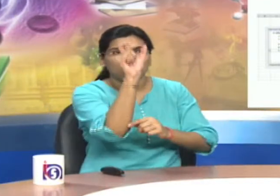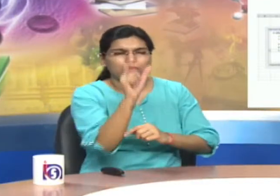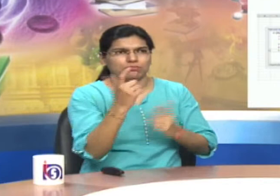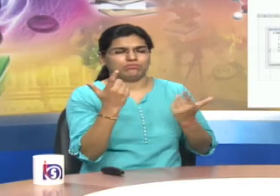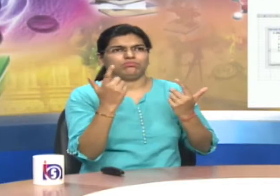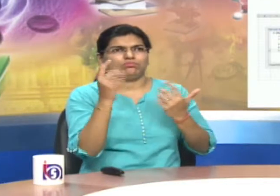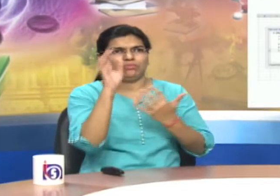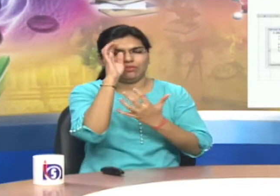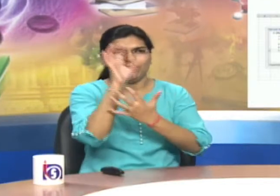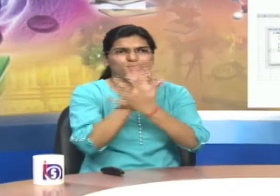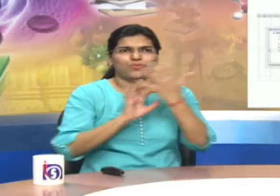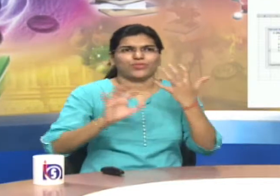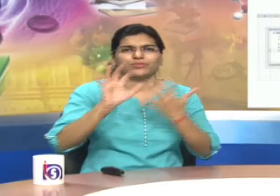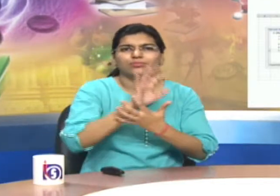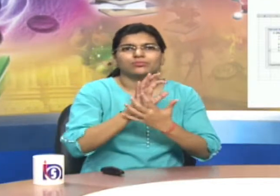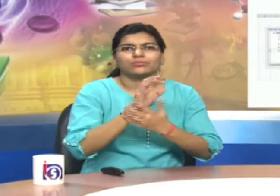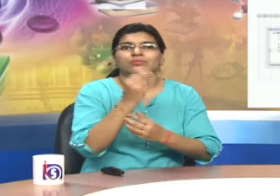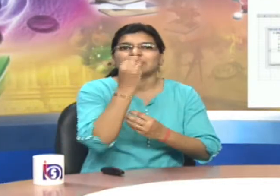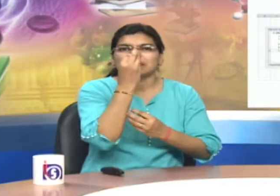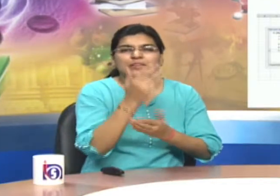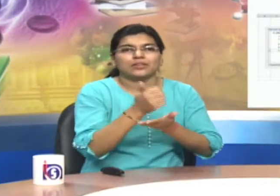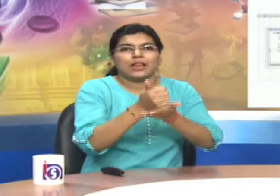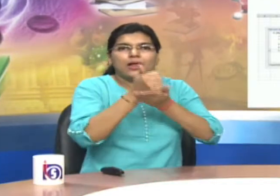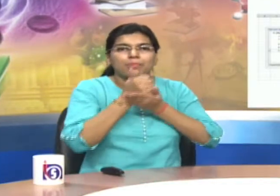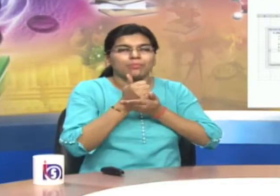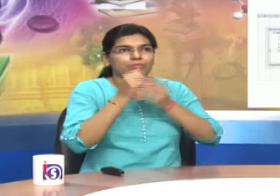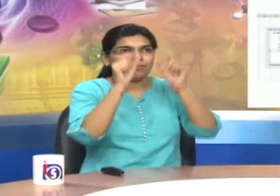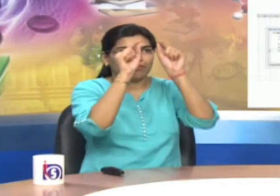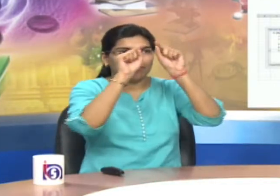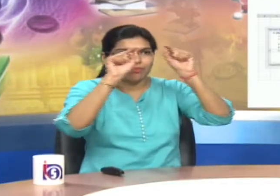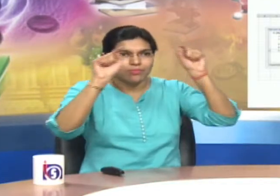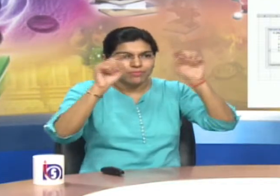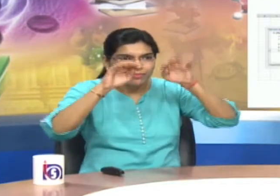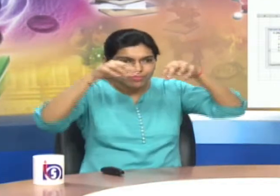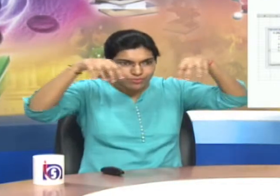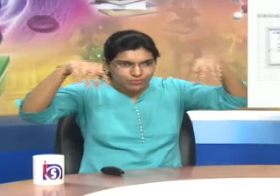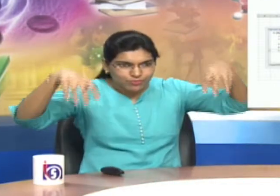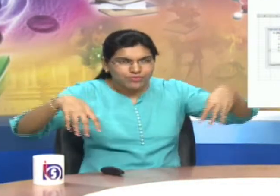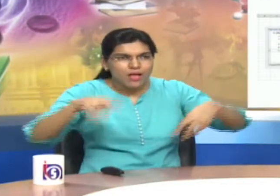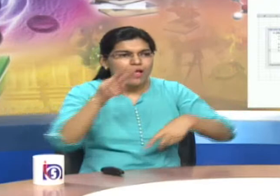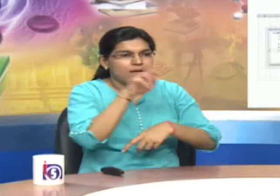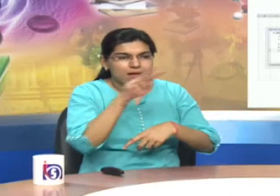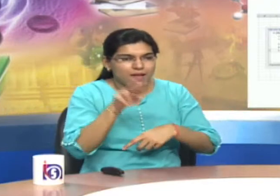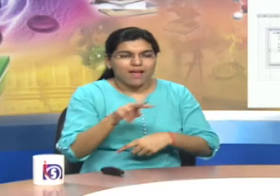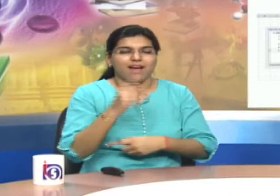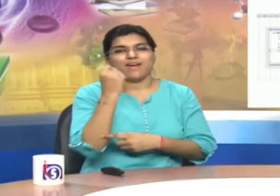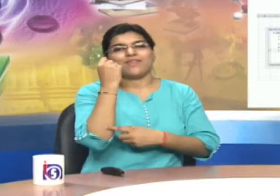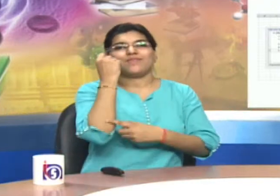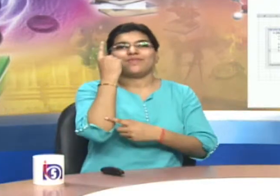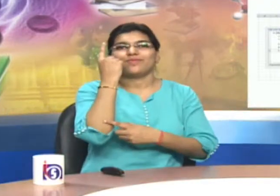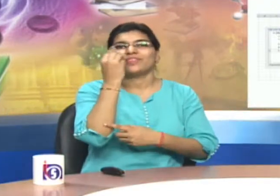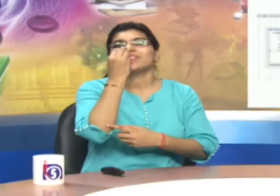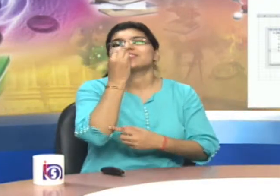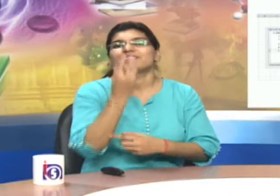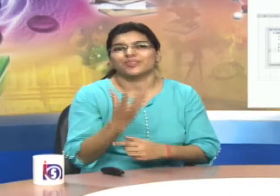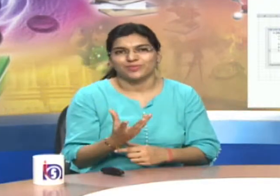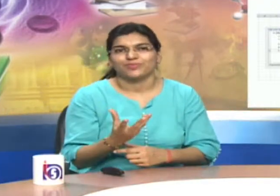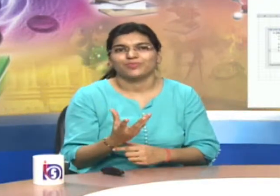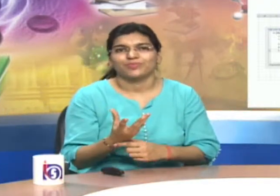presentation easier. If you are not using such presentations, colorful presentation, that you may get some